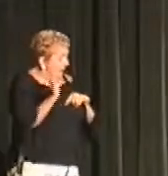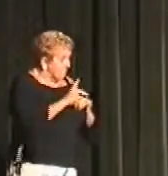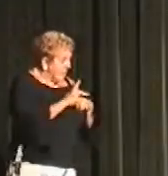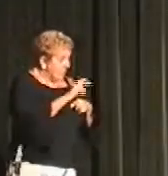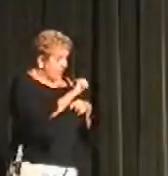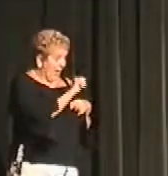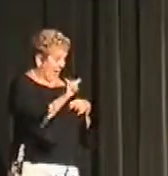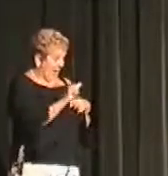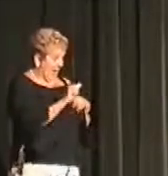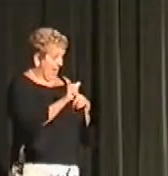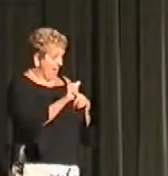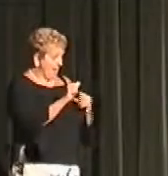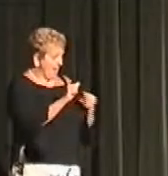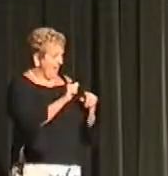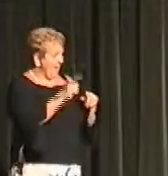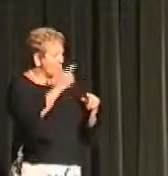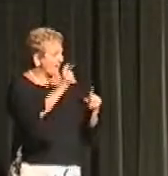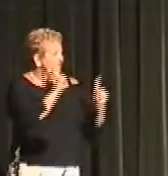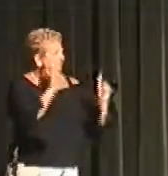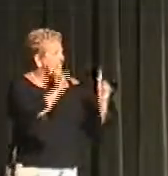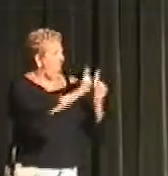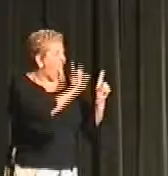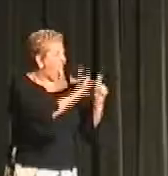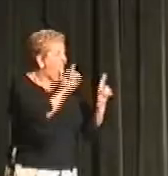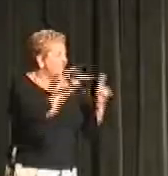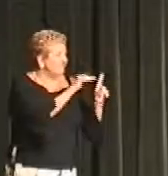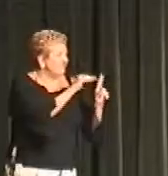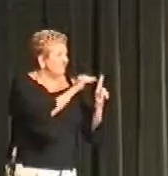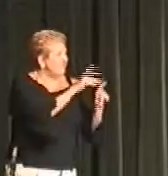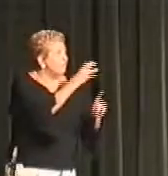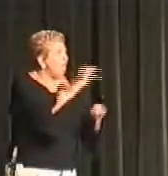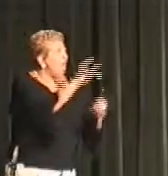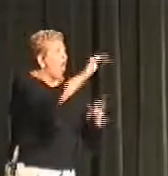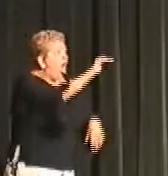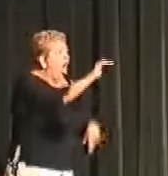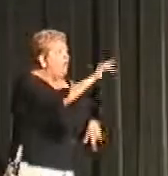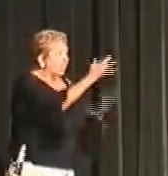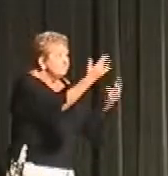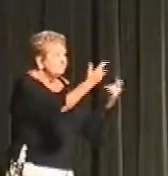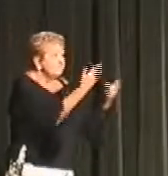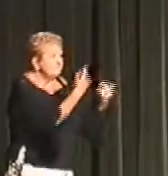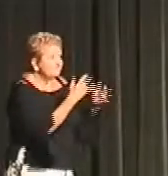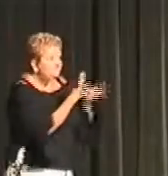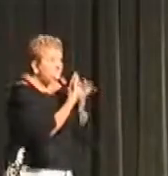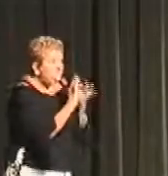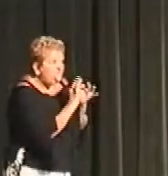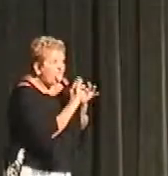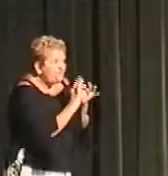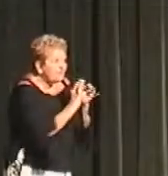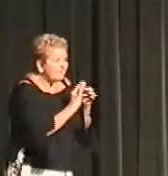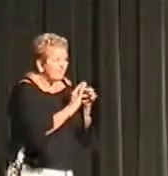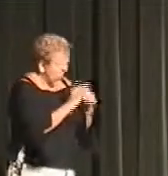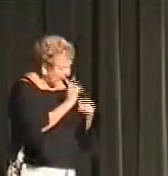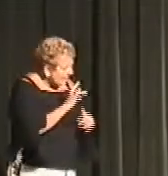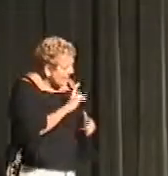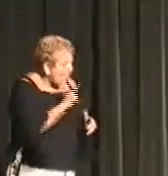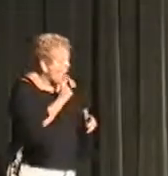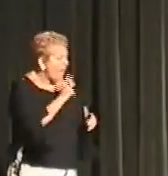only talking to Paul, because I didn't think anybody else here was really worth talking to. I talked to Paul, and I explained to Paul that I wasn't